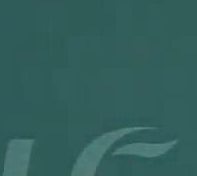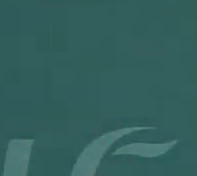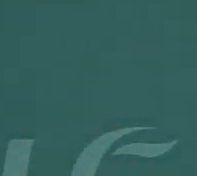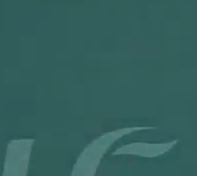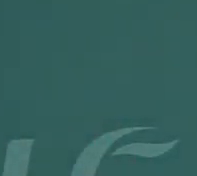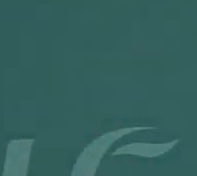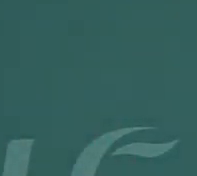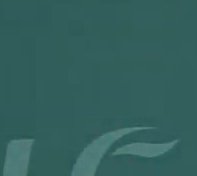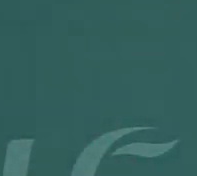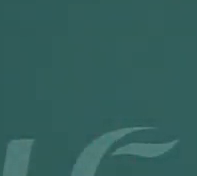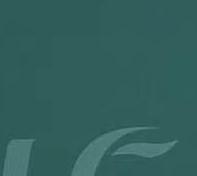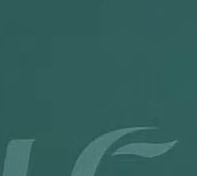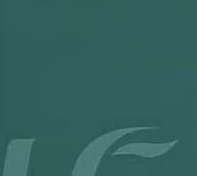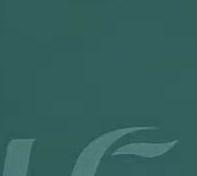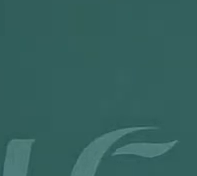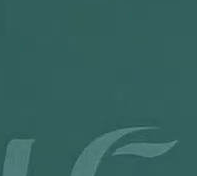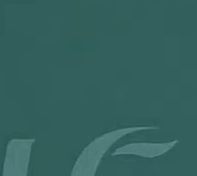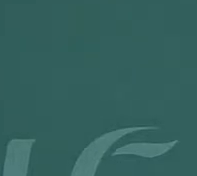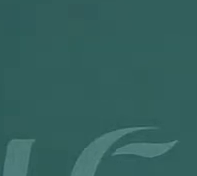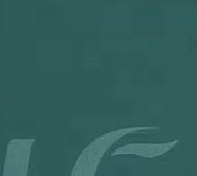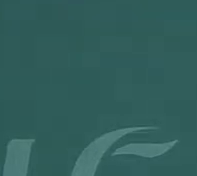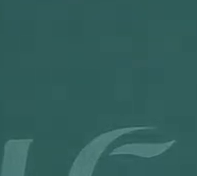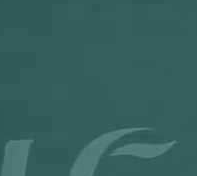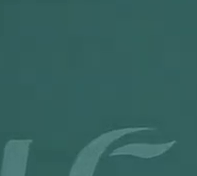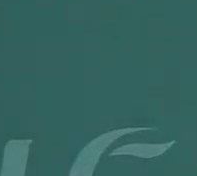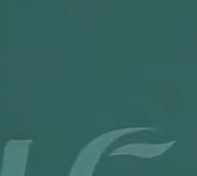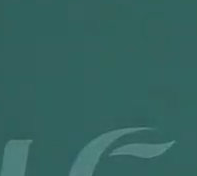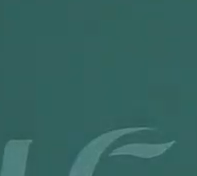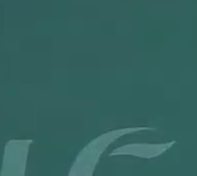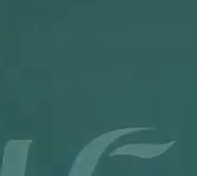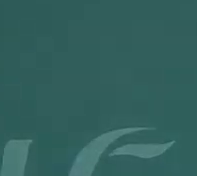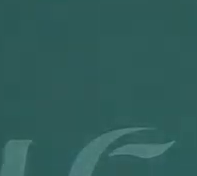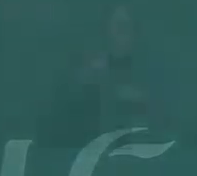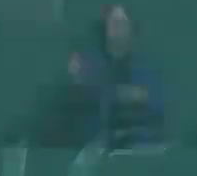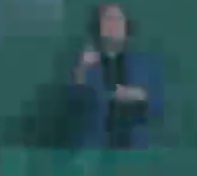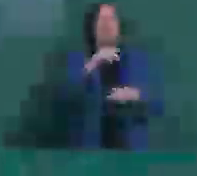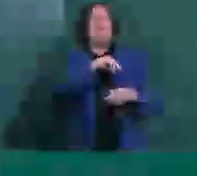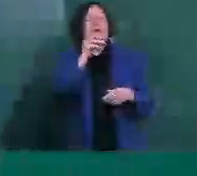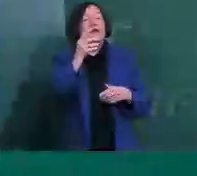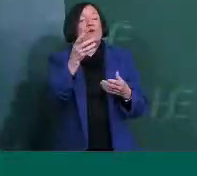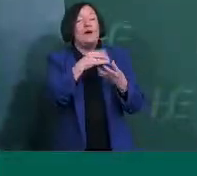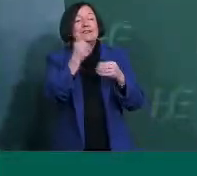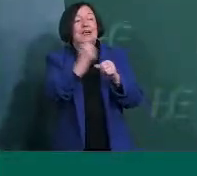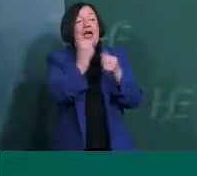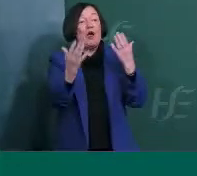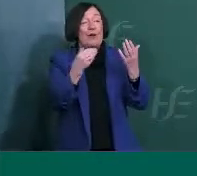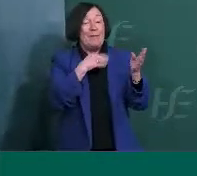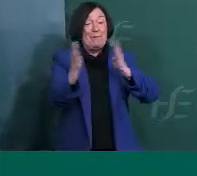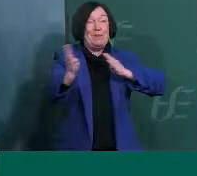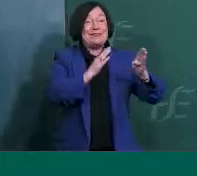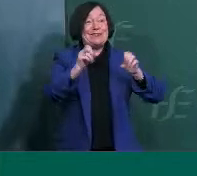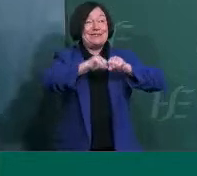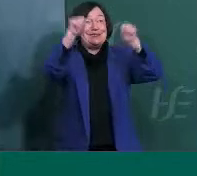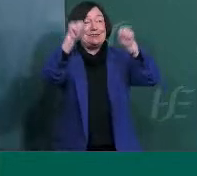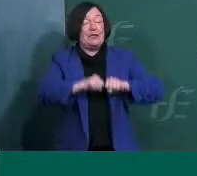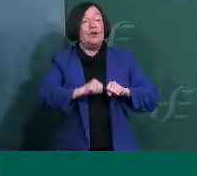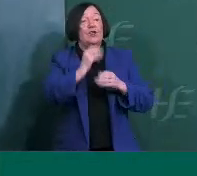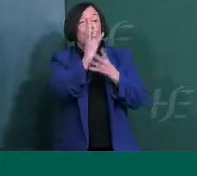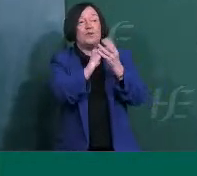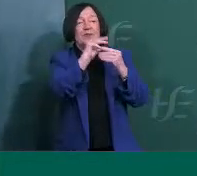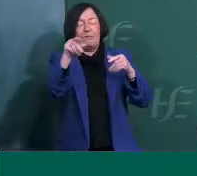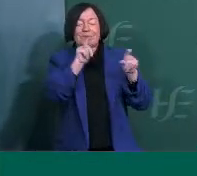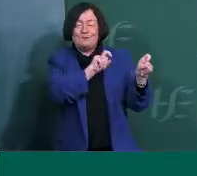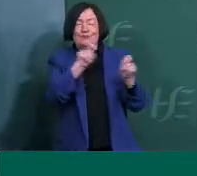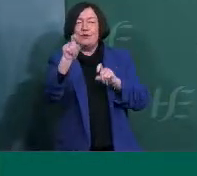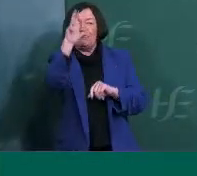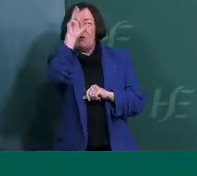We'll talk through how the system is looking. Before I do, just in terms of the key highlights around how busy our system is, there are some things that we need to remember.